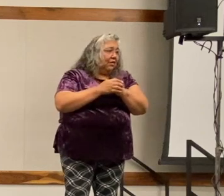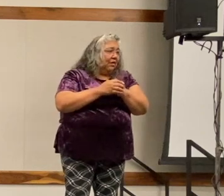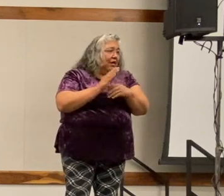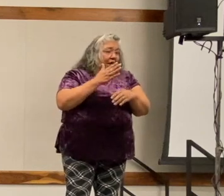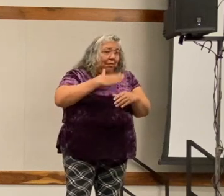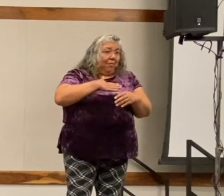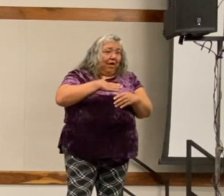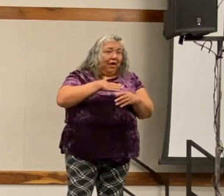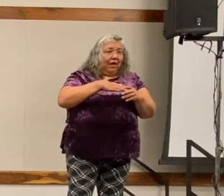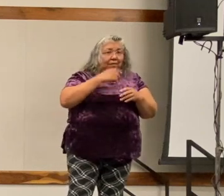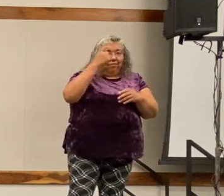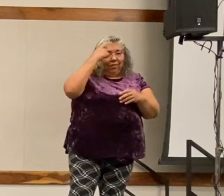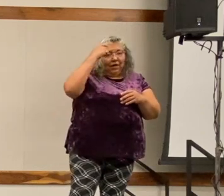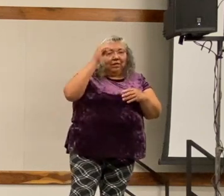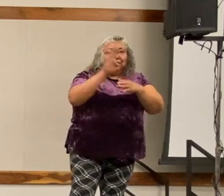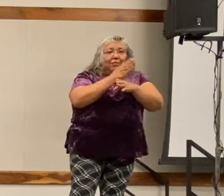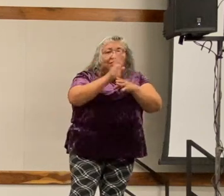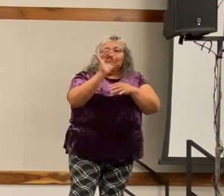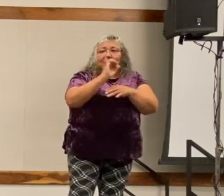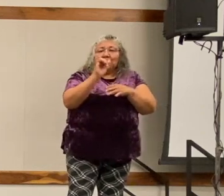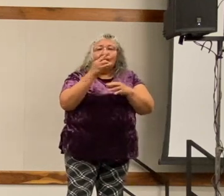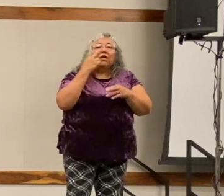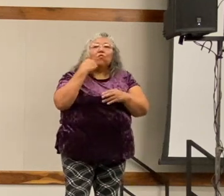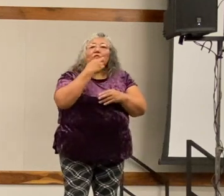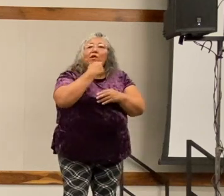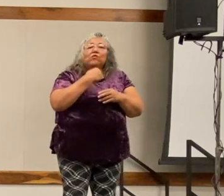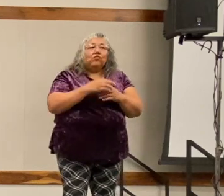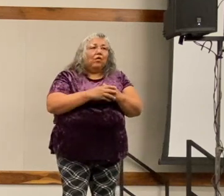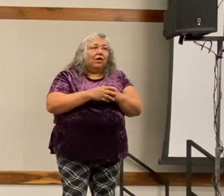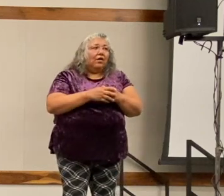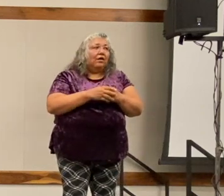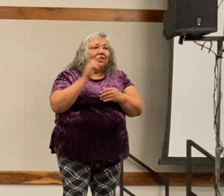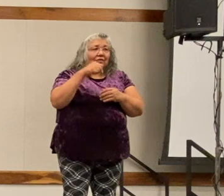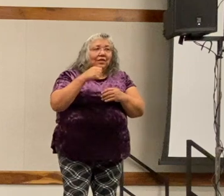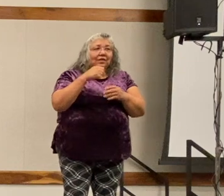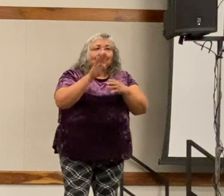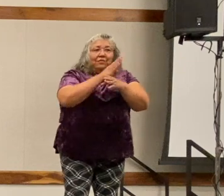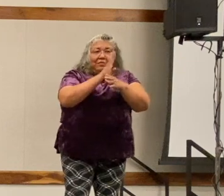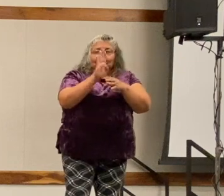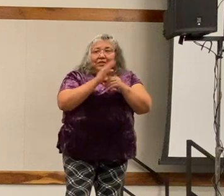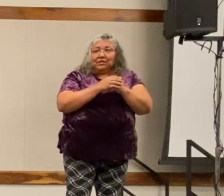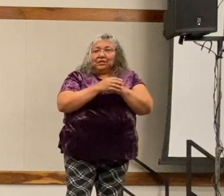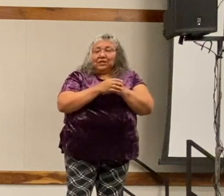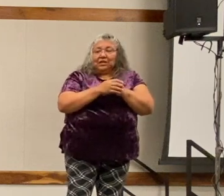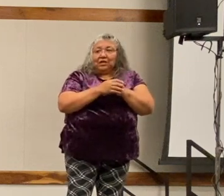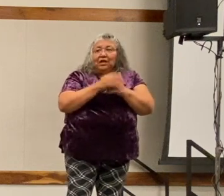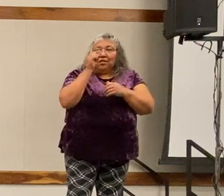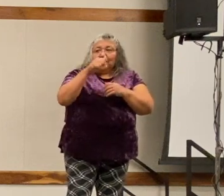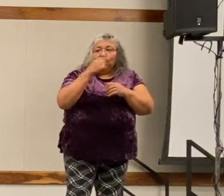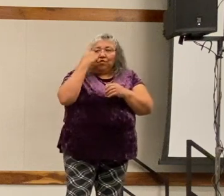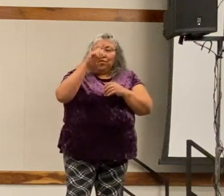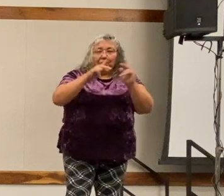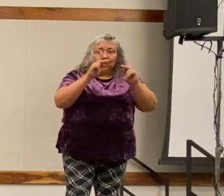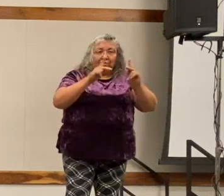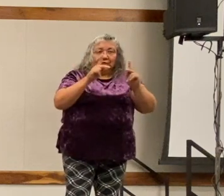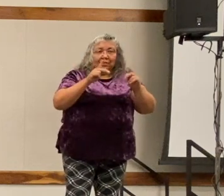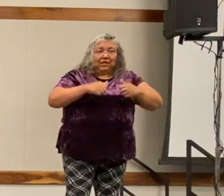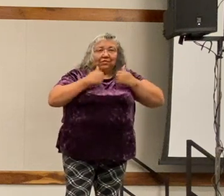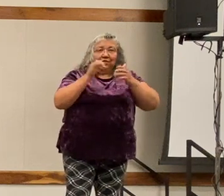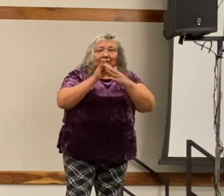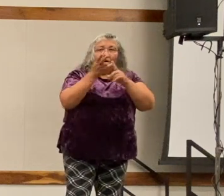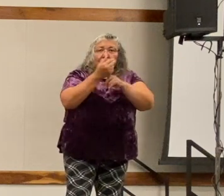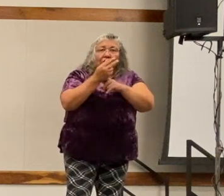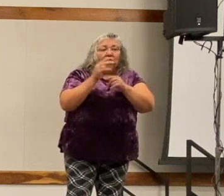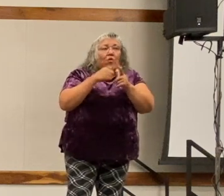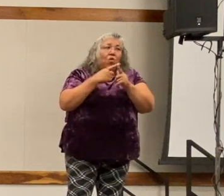my mind, the business is like a restaurant. And in this business, right, these are for those who may be living in that hotel